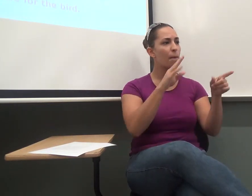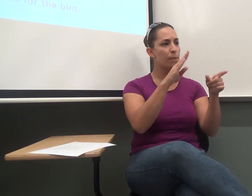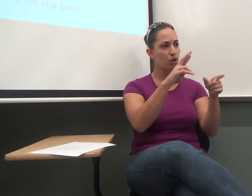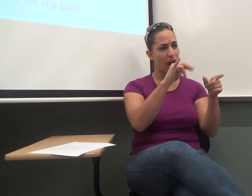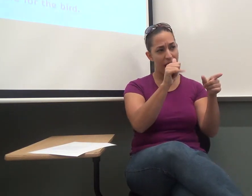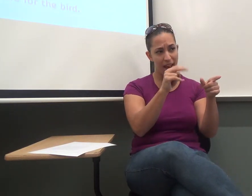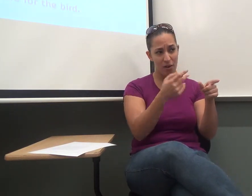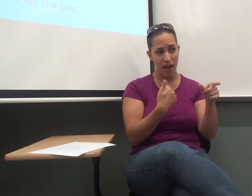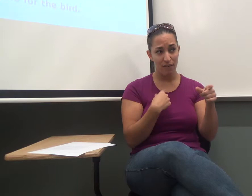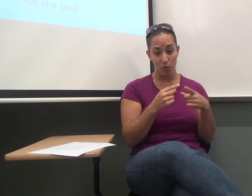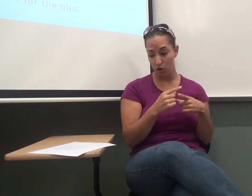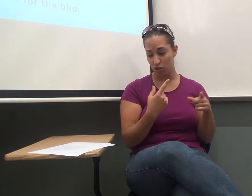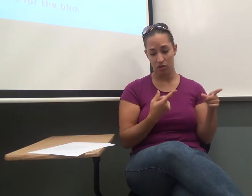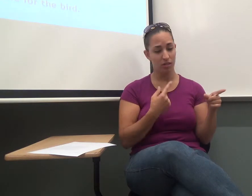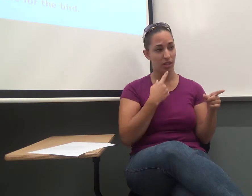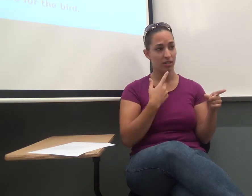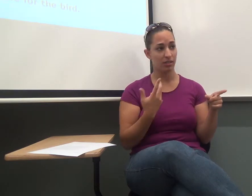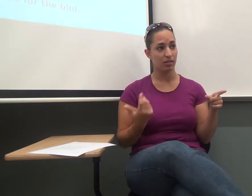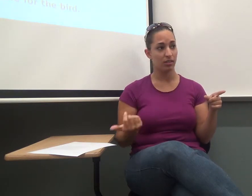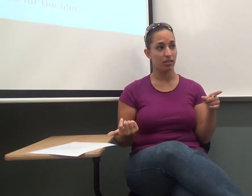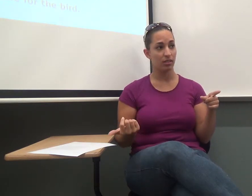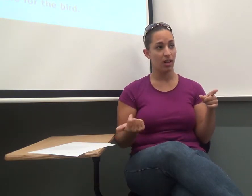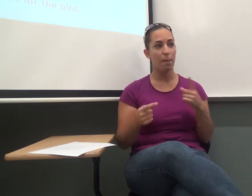me? Let's look at positive words.